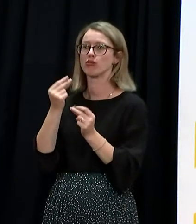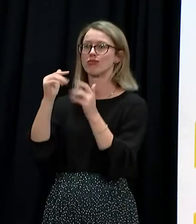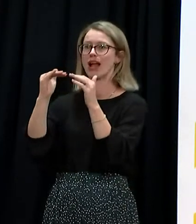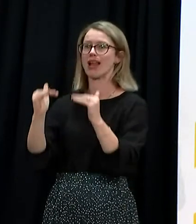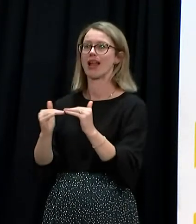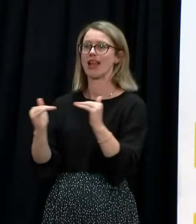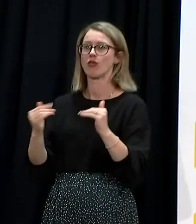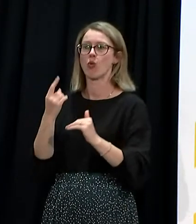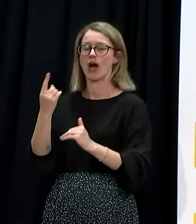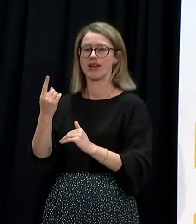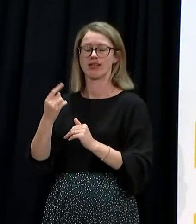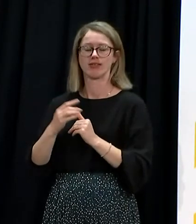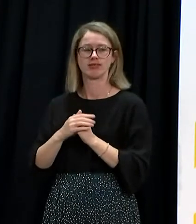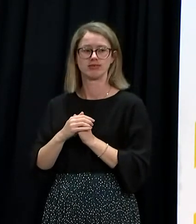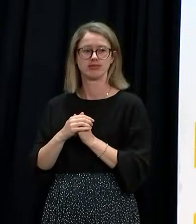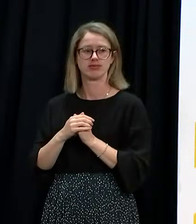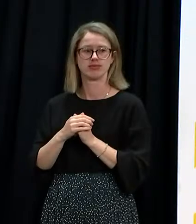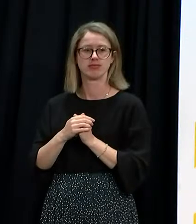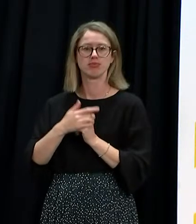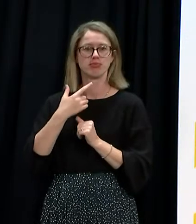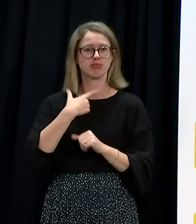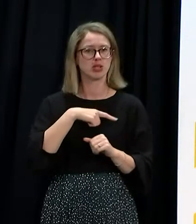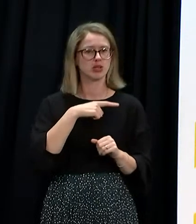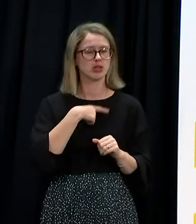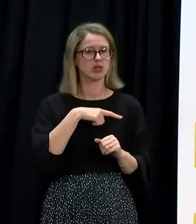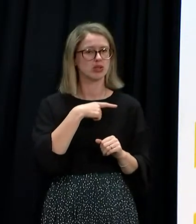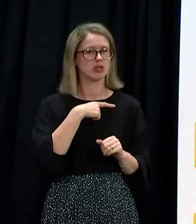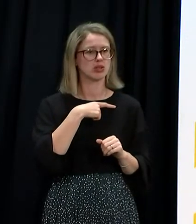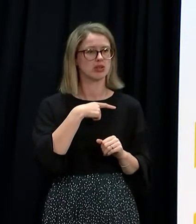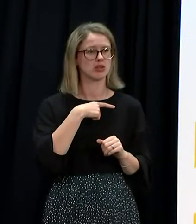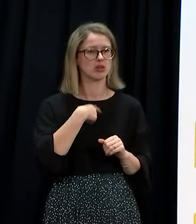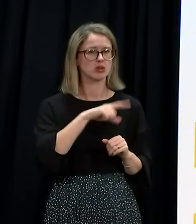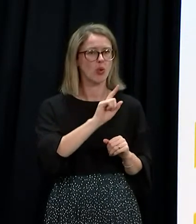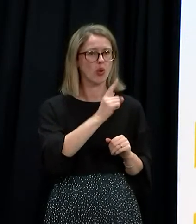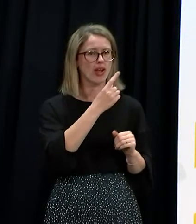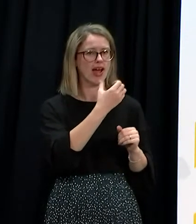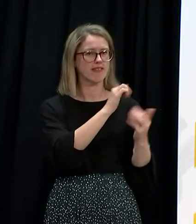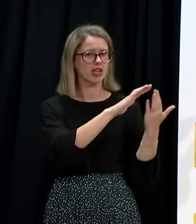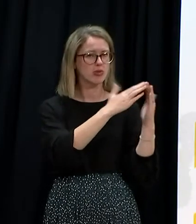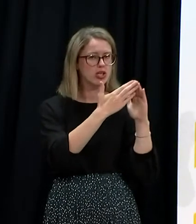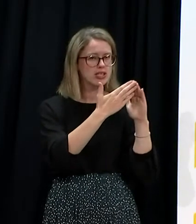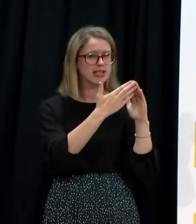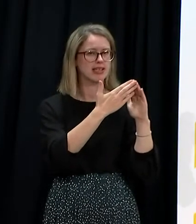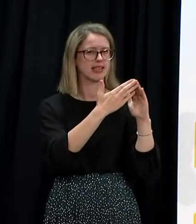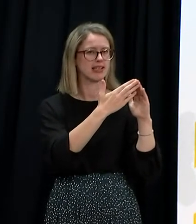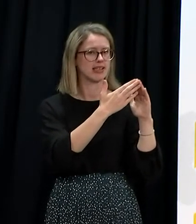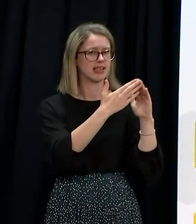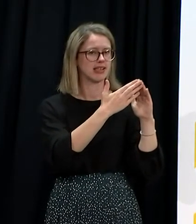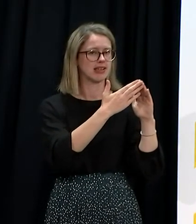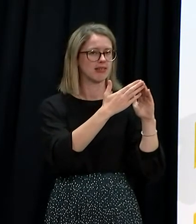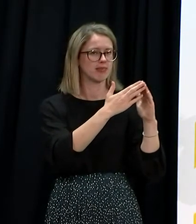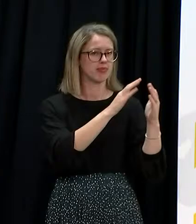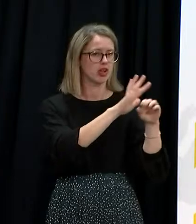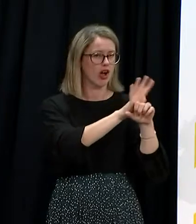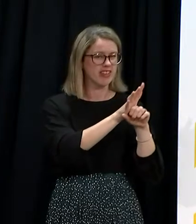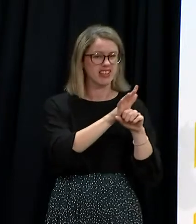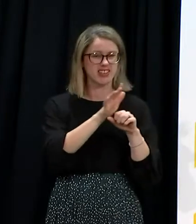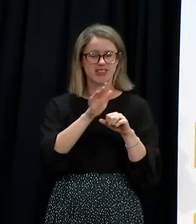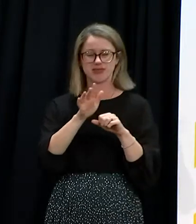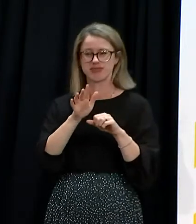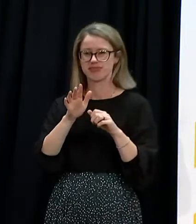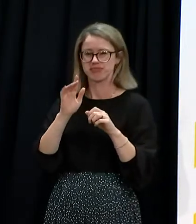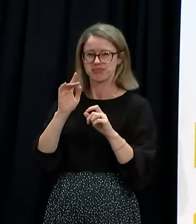everyone was in the same level. No community cases, testing not showing up, anything. That's not